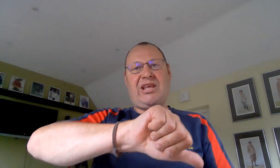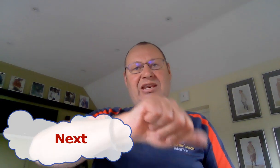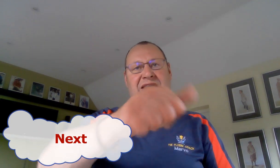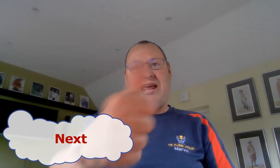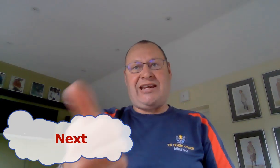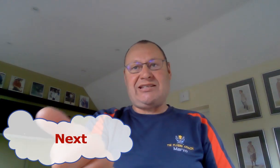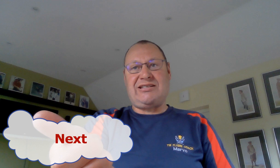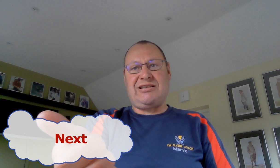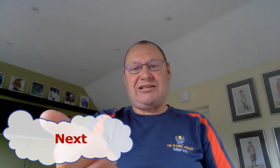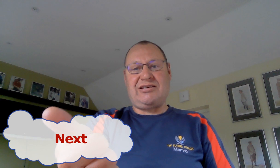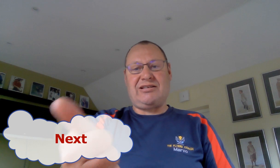Next.